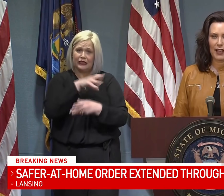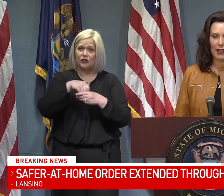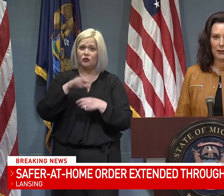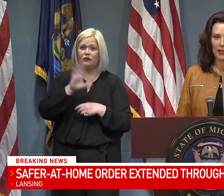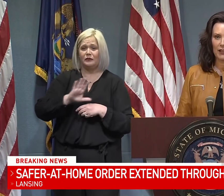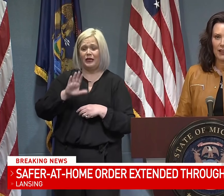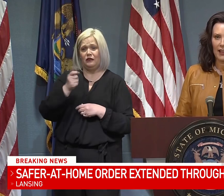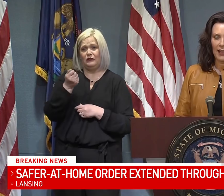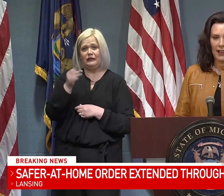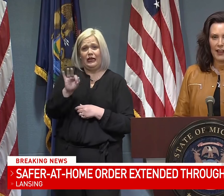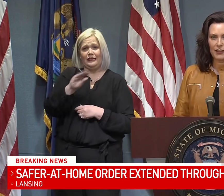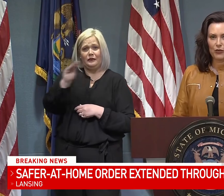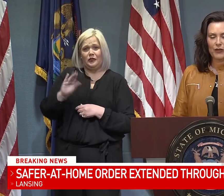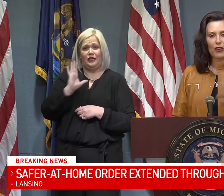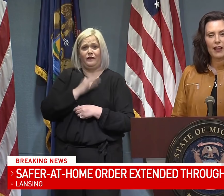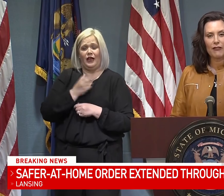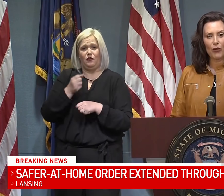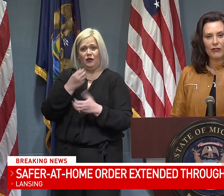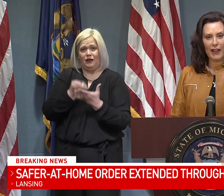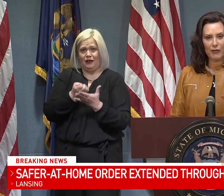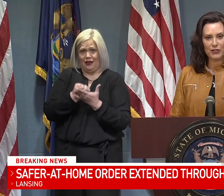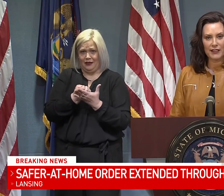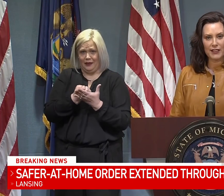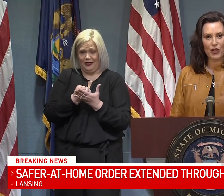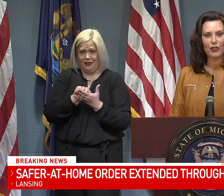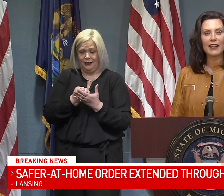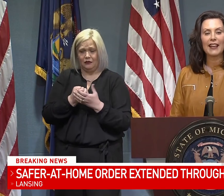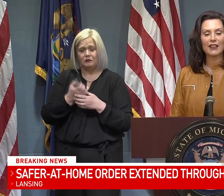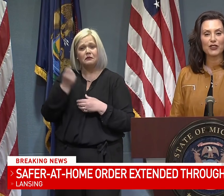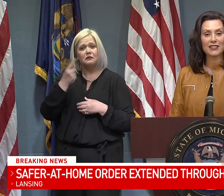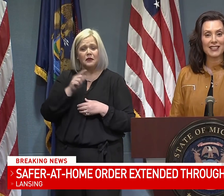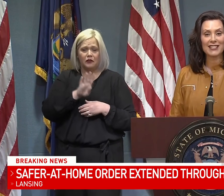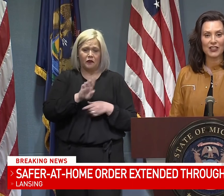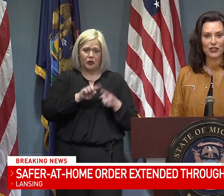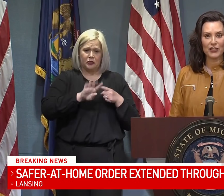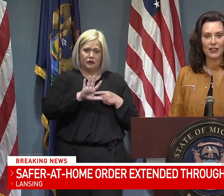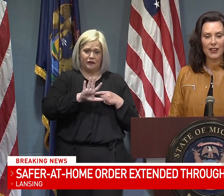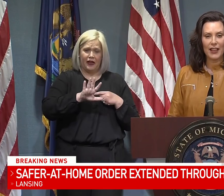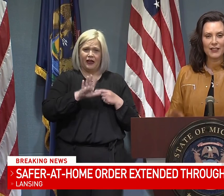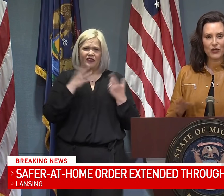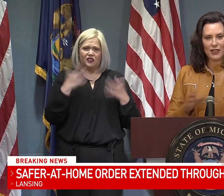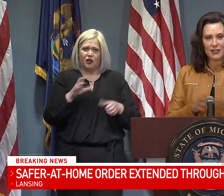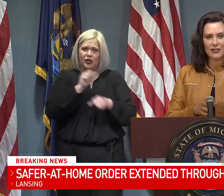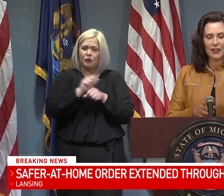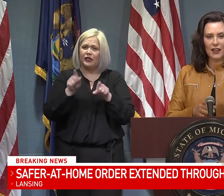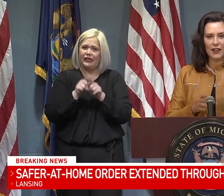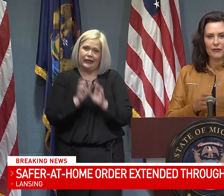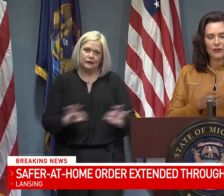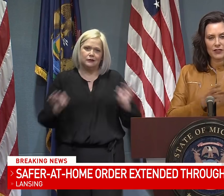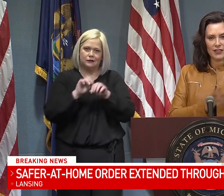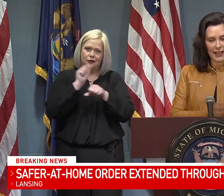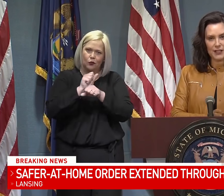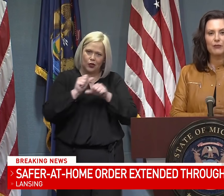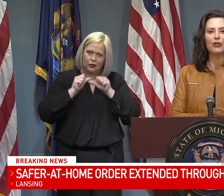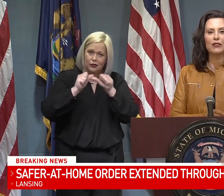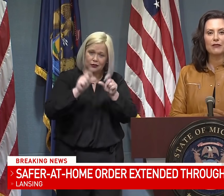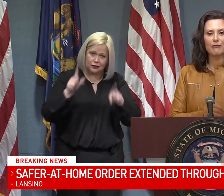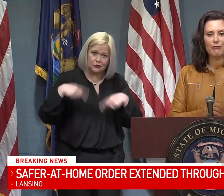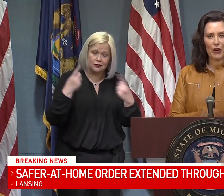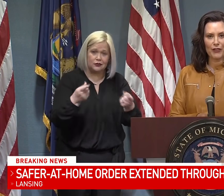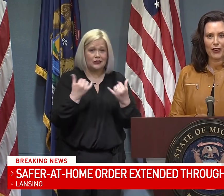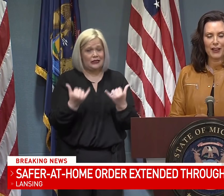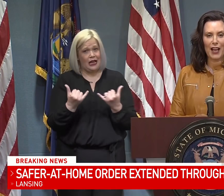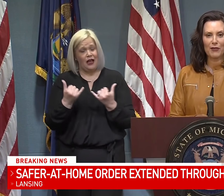19% of our economy. And we've already got 4 to 5% that is already engaged as essential. And so this is a